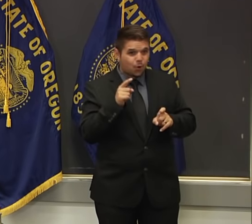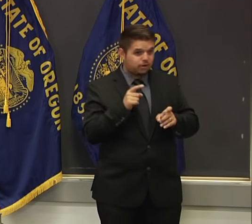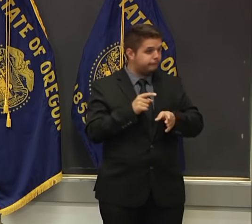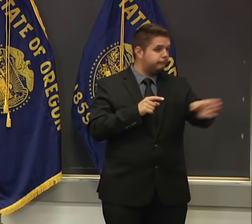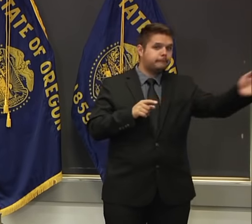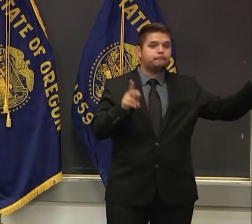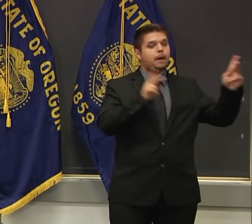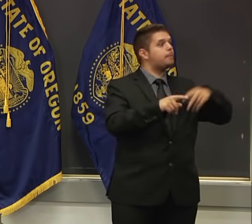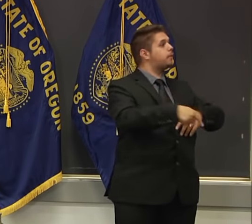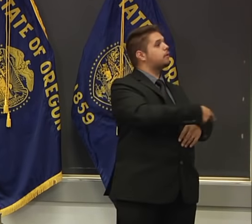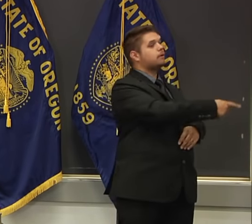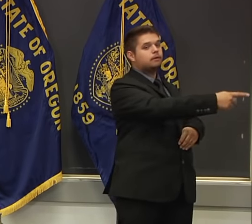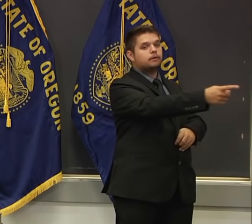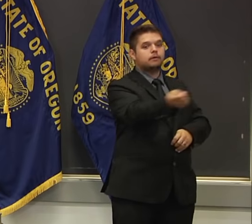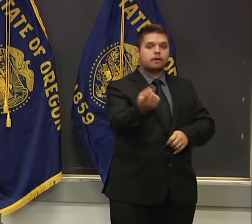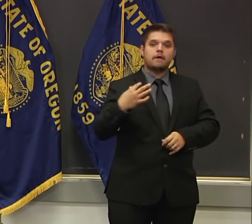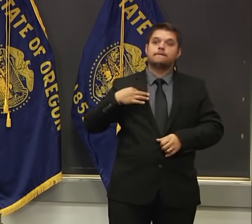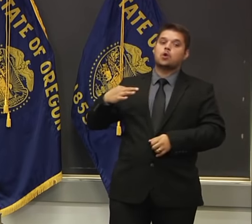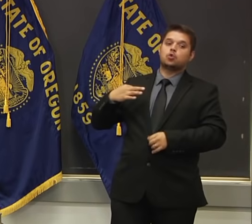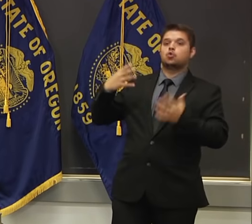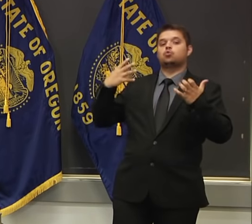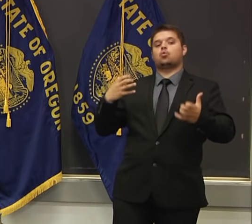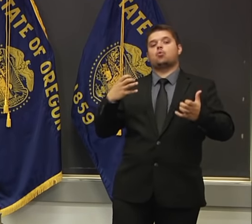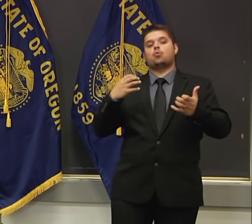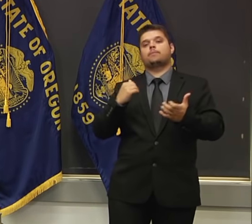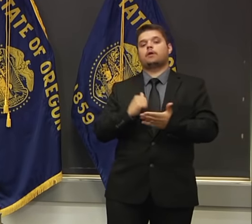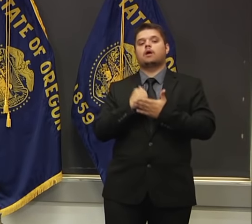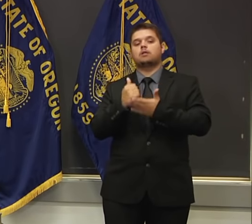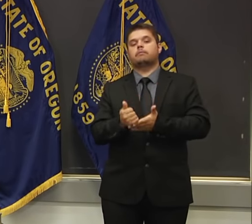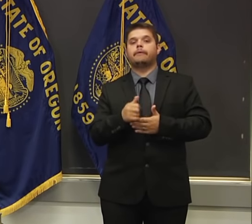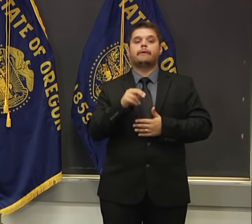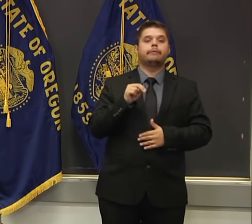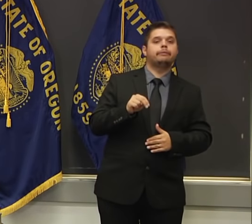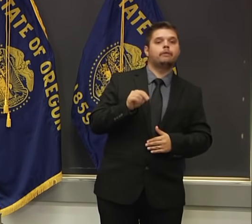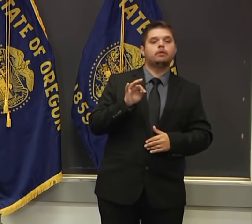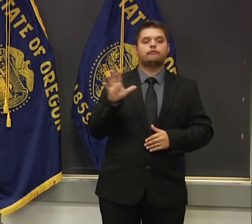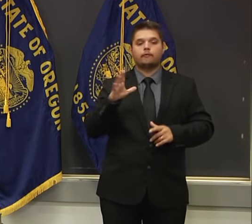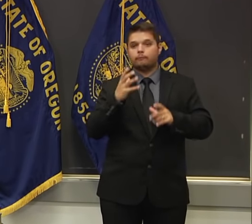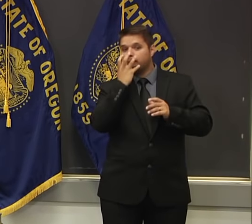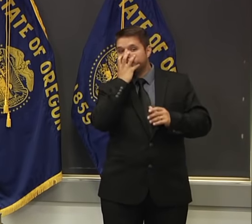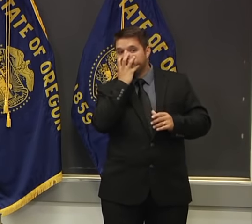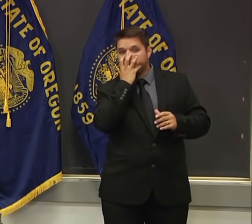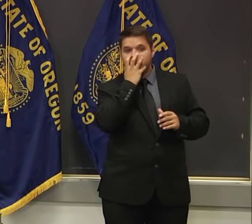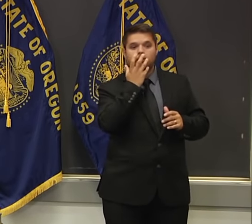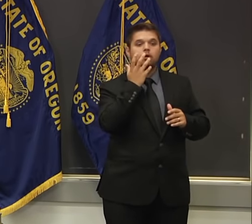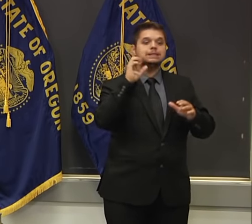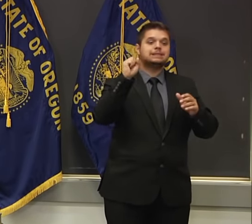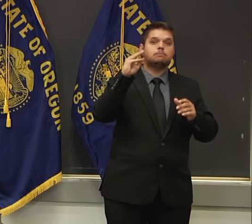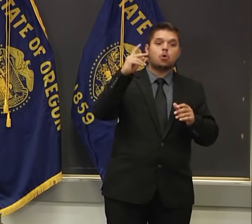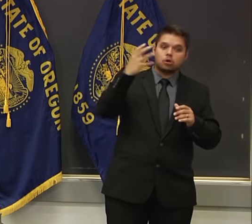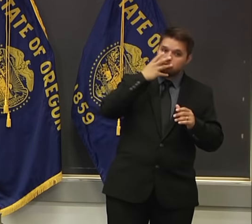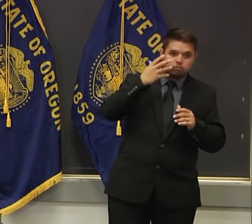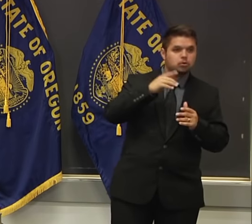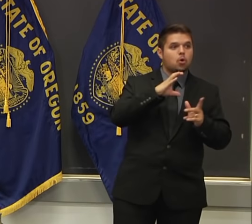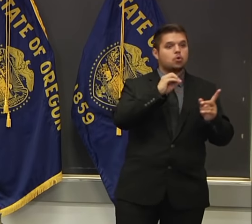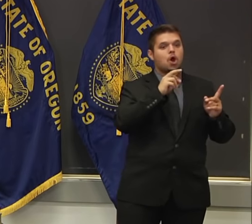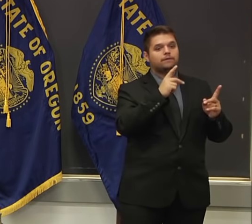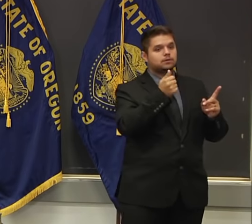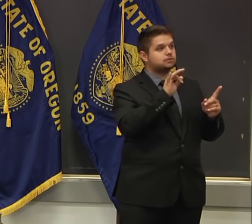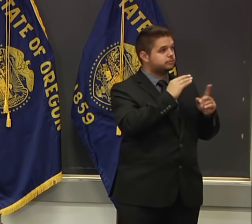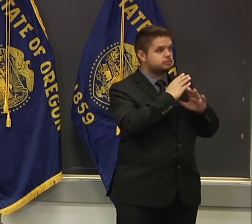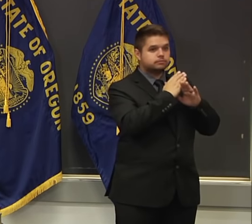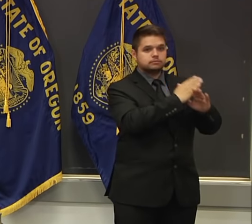an N95 to protect from wildfire smoke or COVID, that there's no medical fit